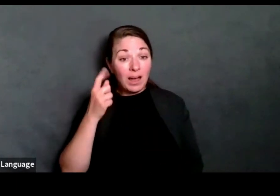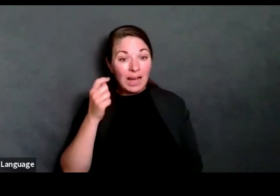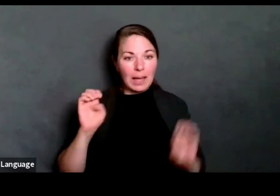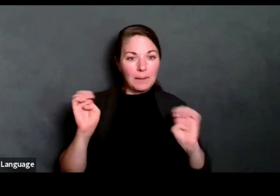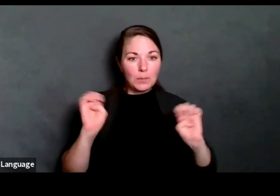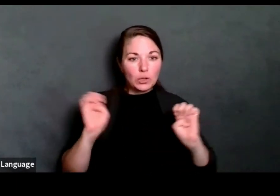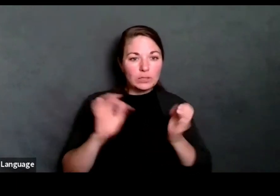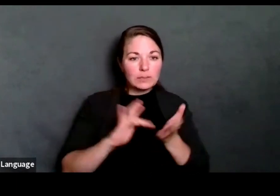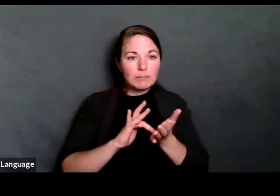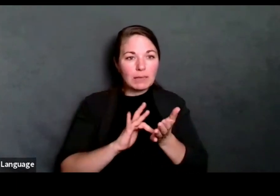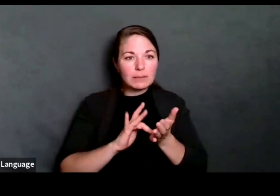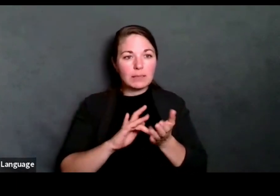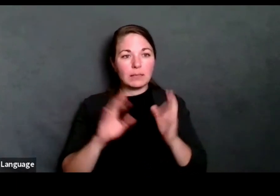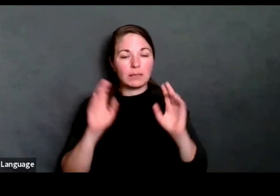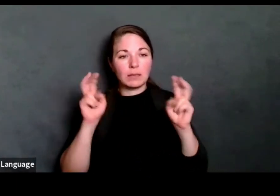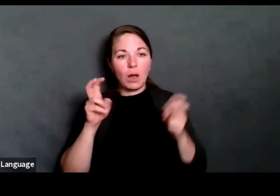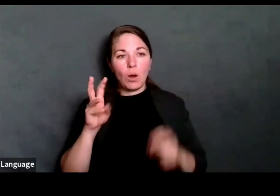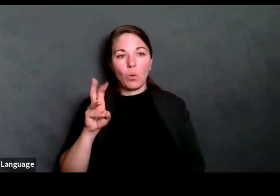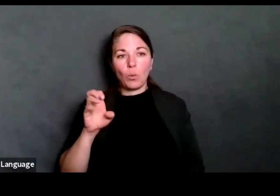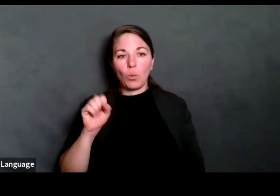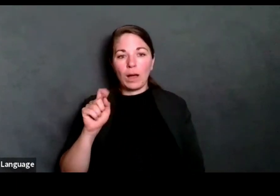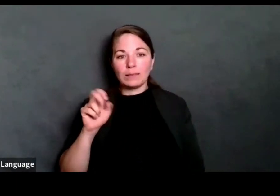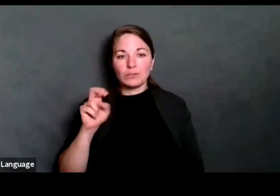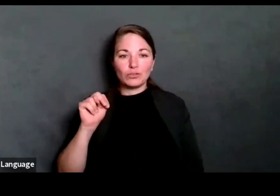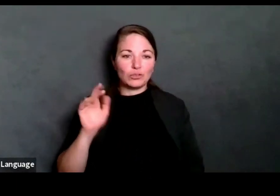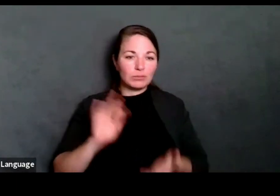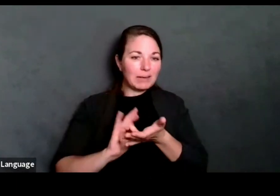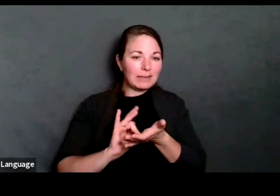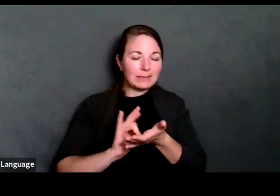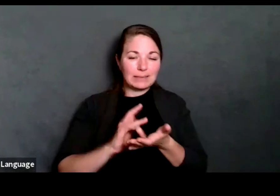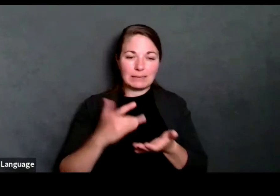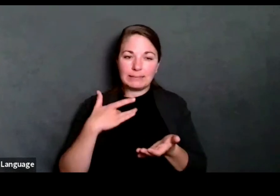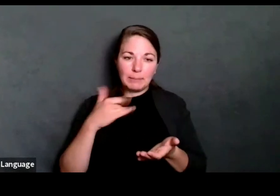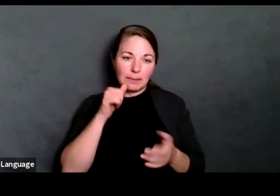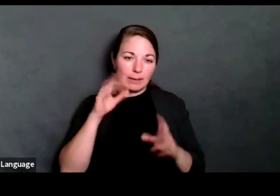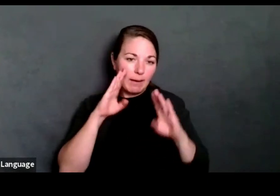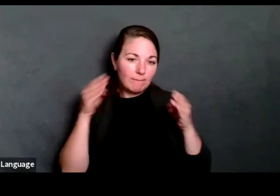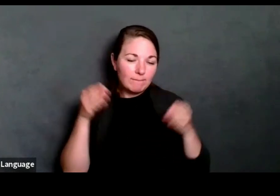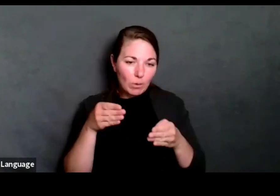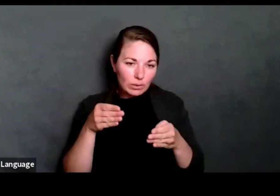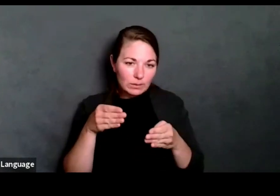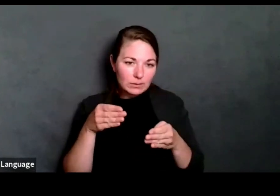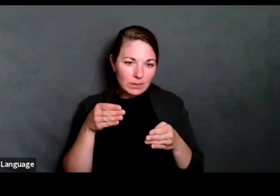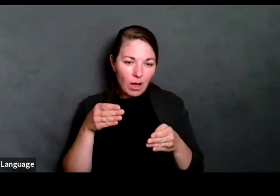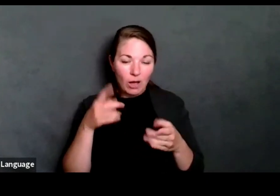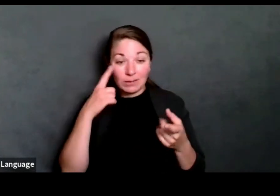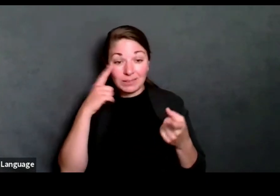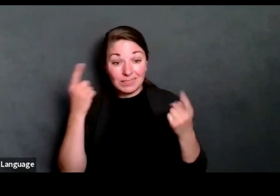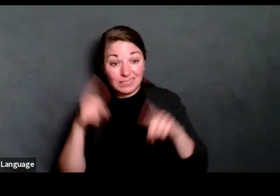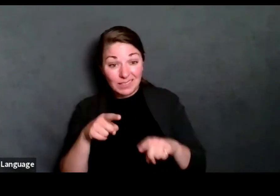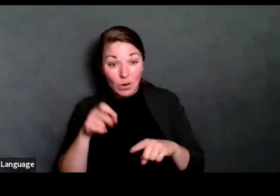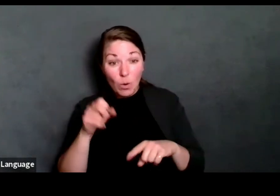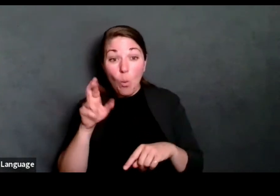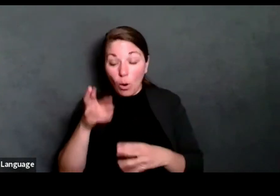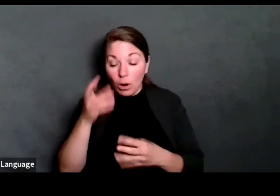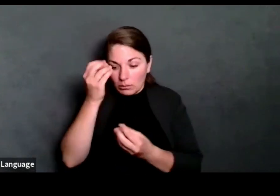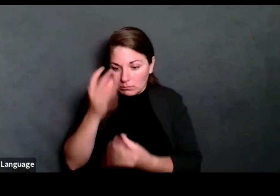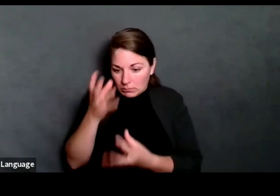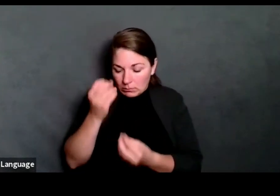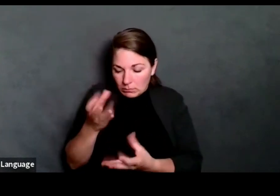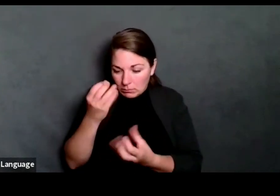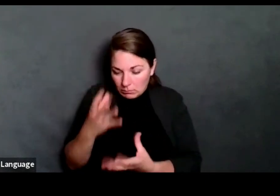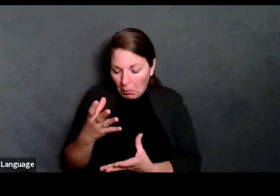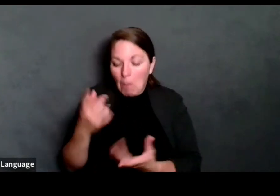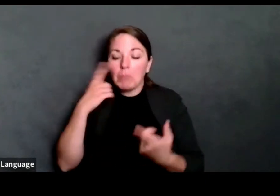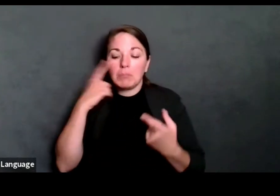have a great track record of centering consent, let alone informed consent. So we have to actively work to center